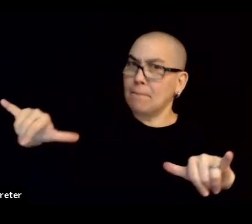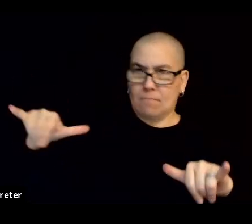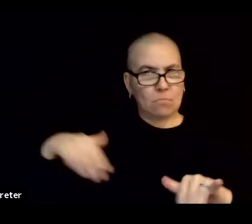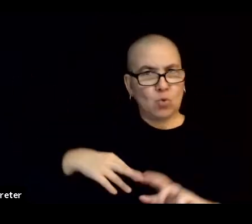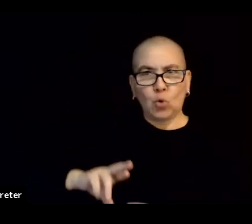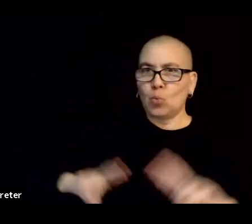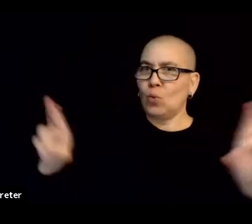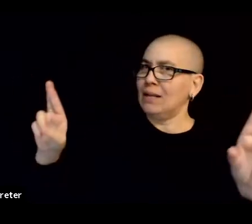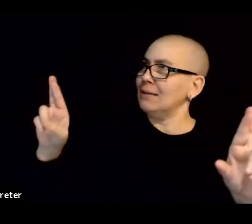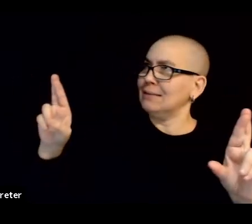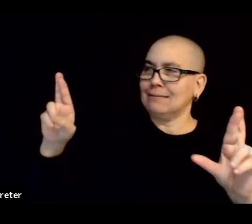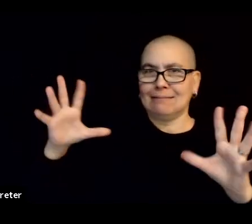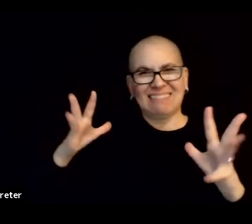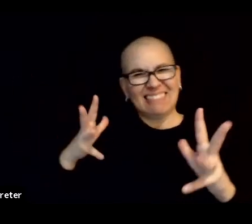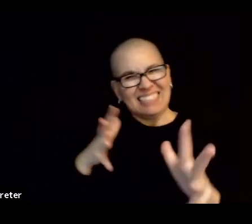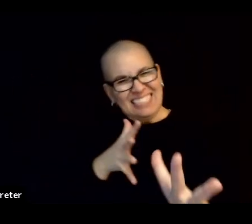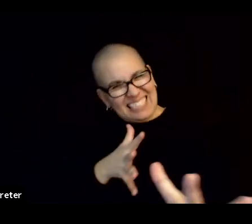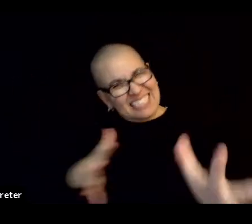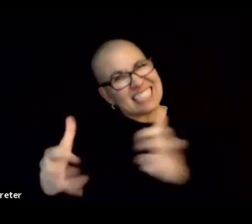both.